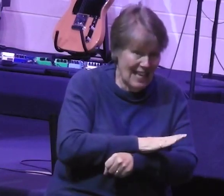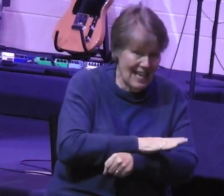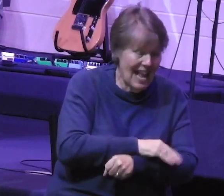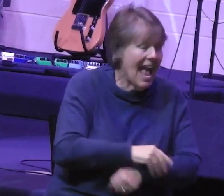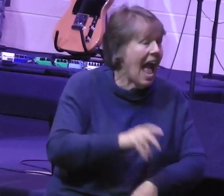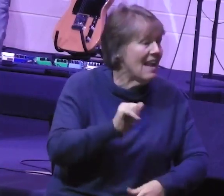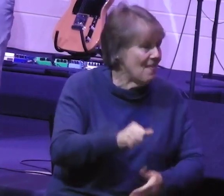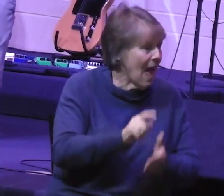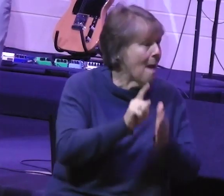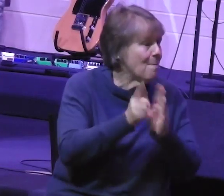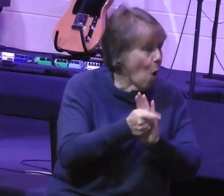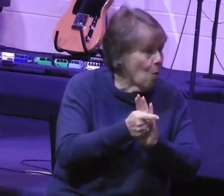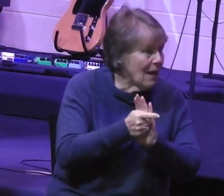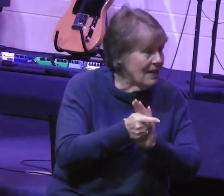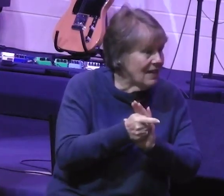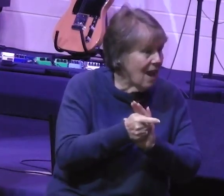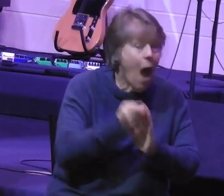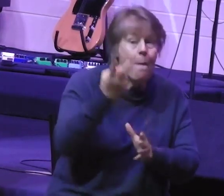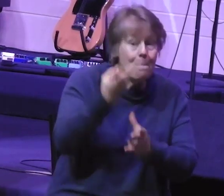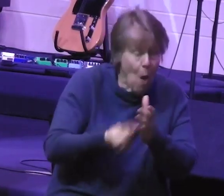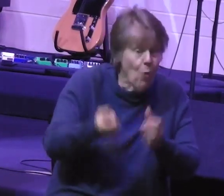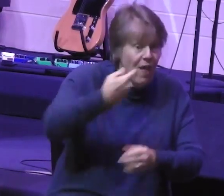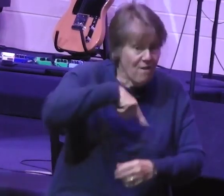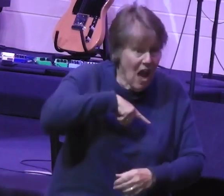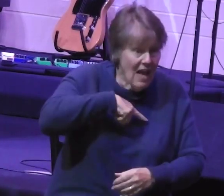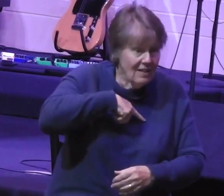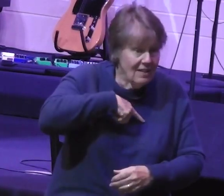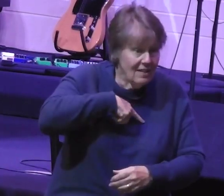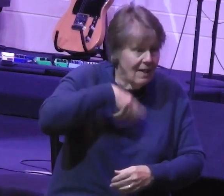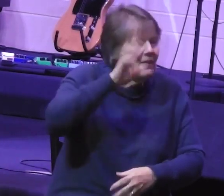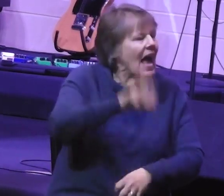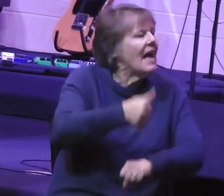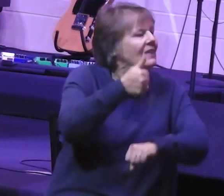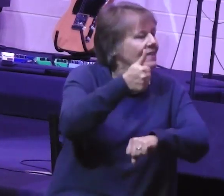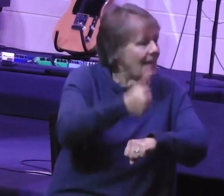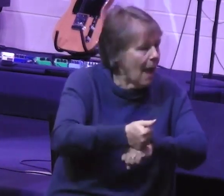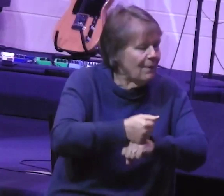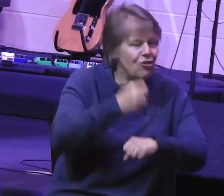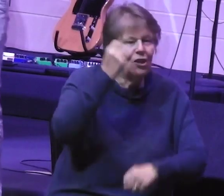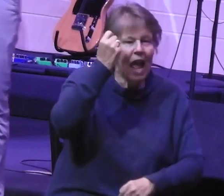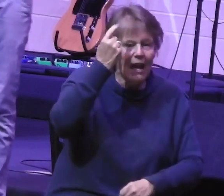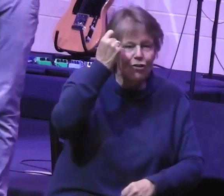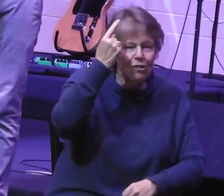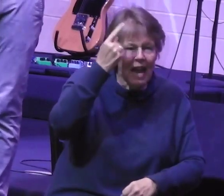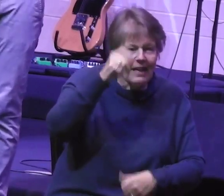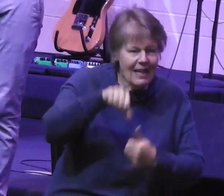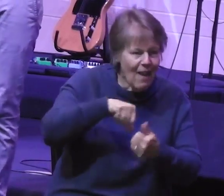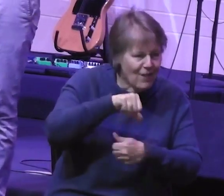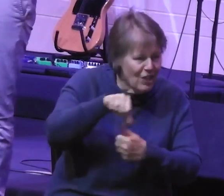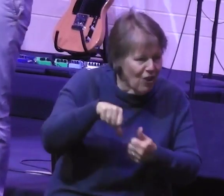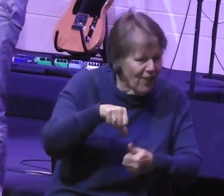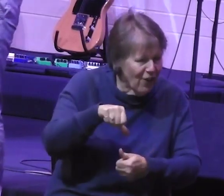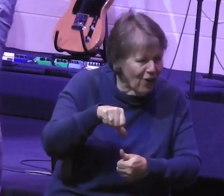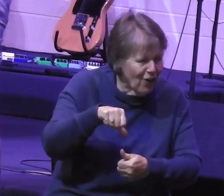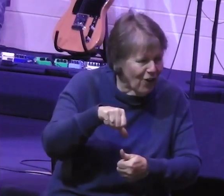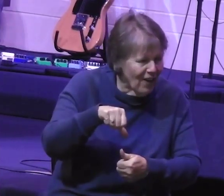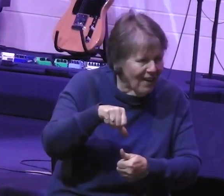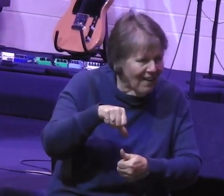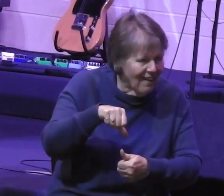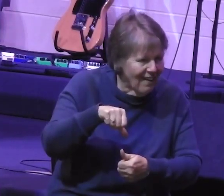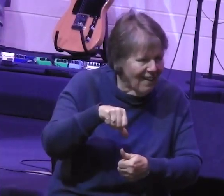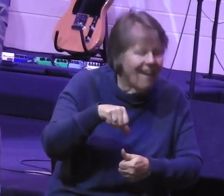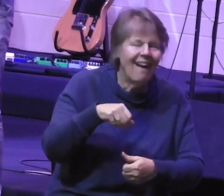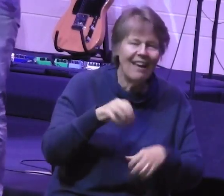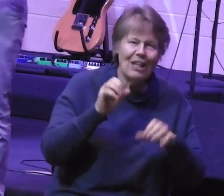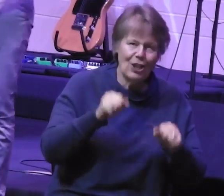both established in our minds an understanding of the other person. And I think you can imagine how this